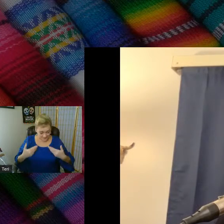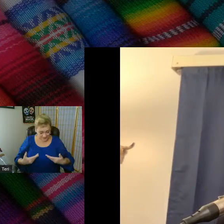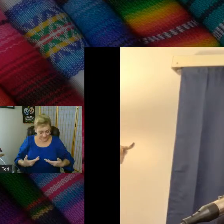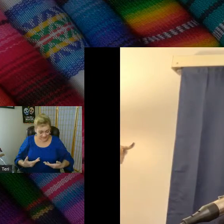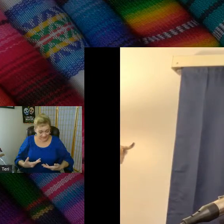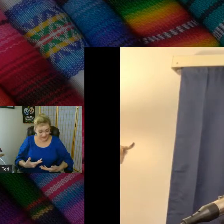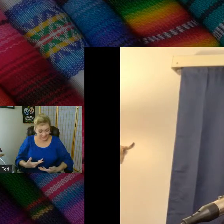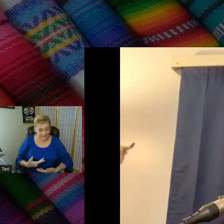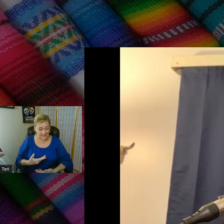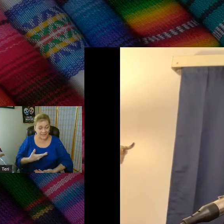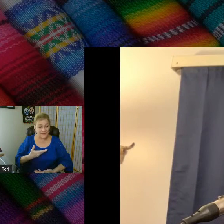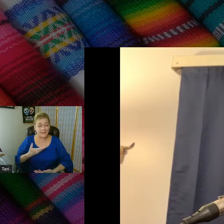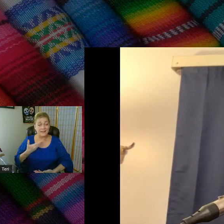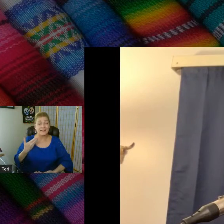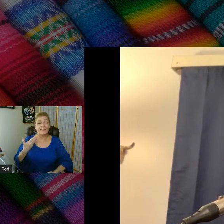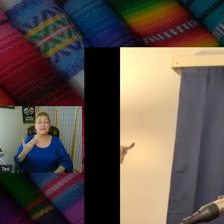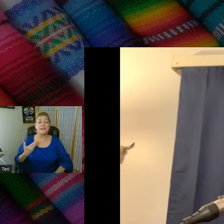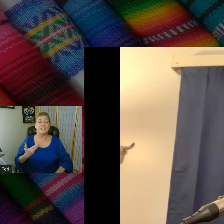Remember me.